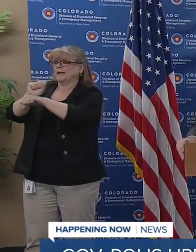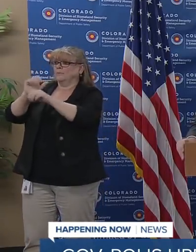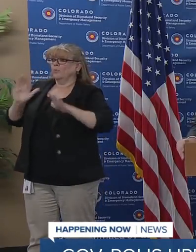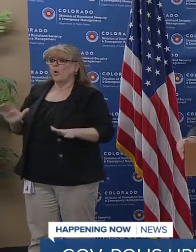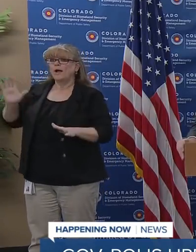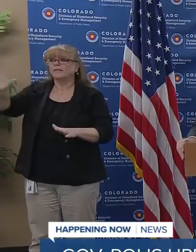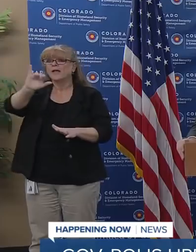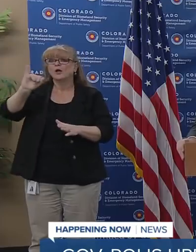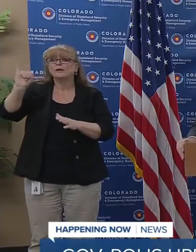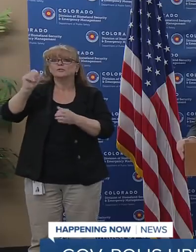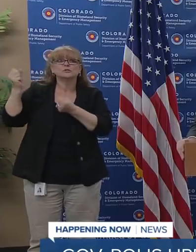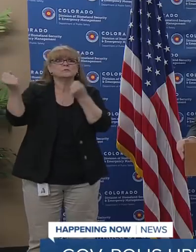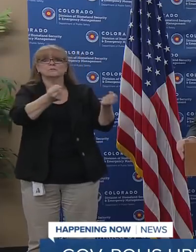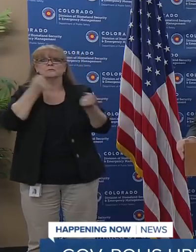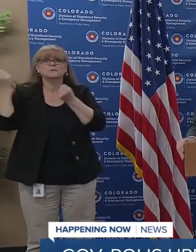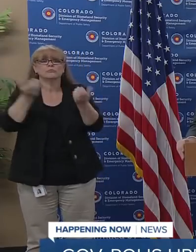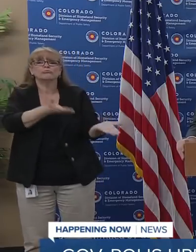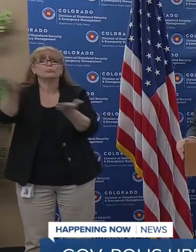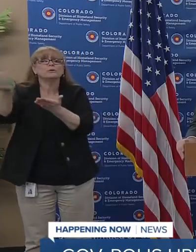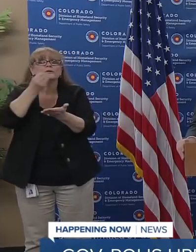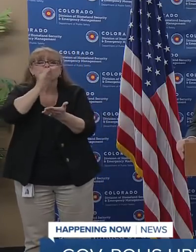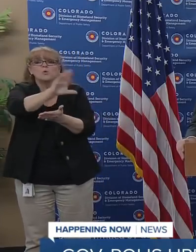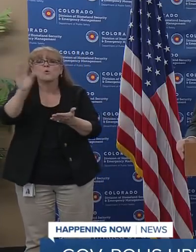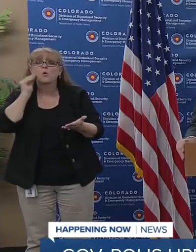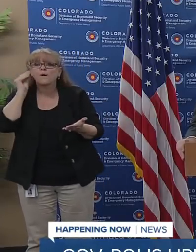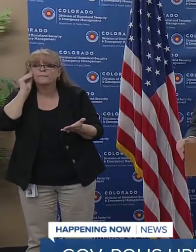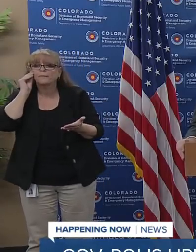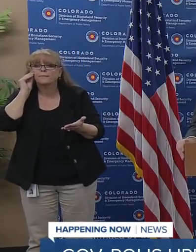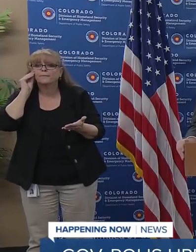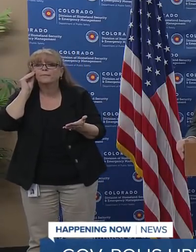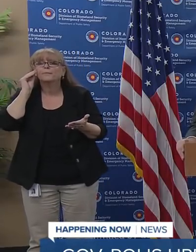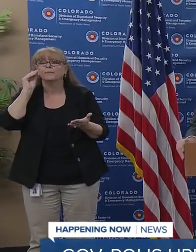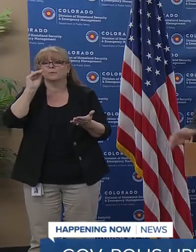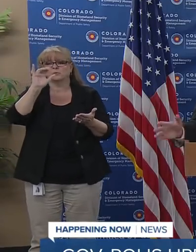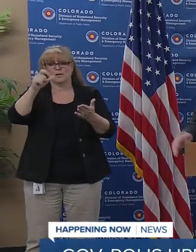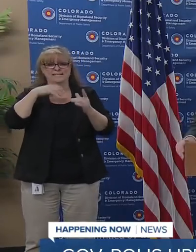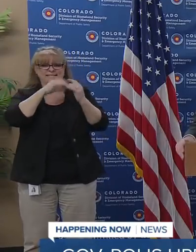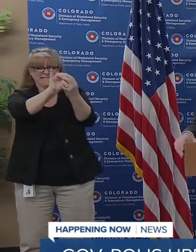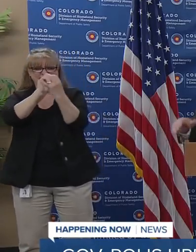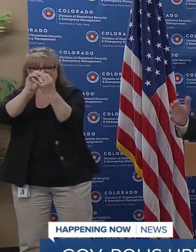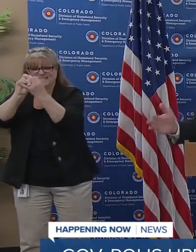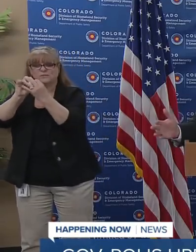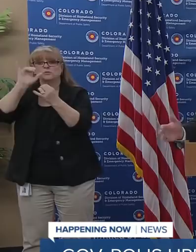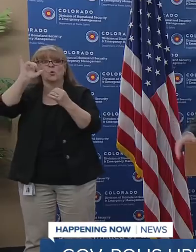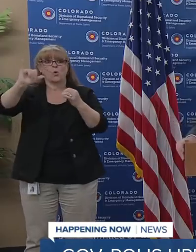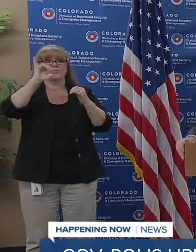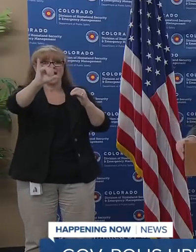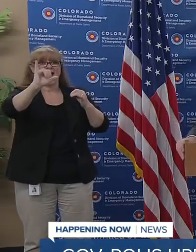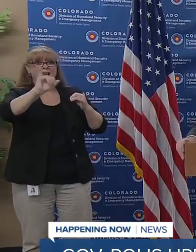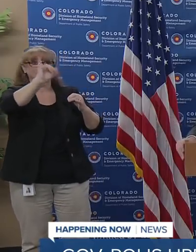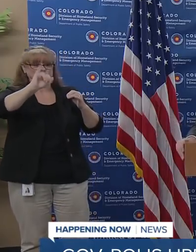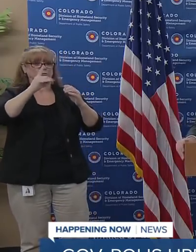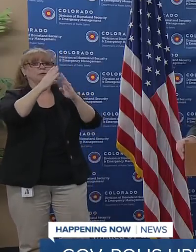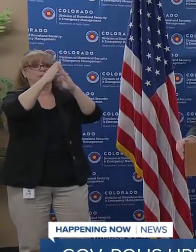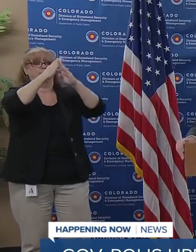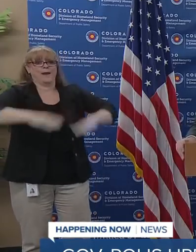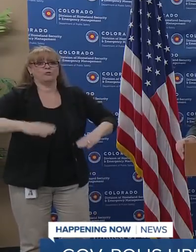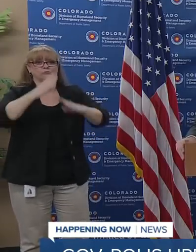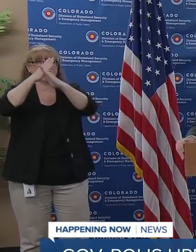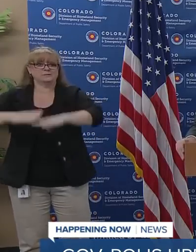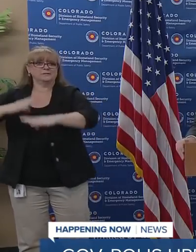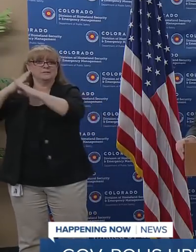can, as long as we're not increasing physical proximity. Economic productivity is our friend, it's not the enemy. The